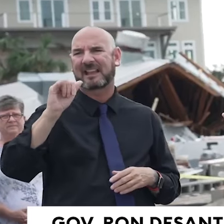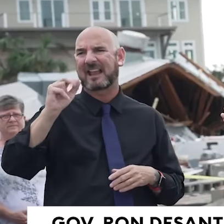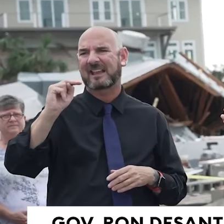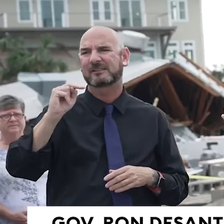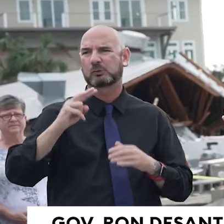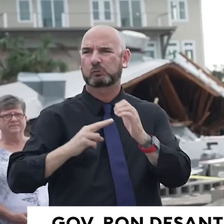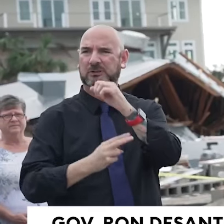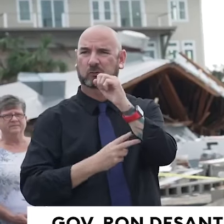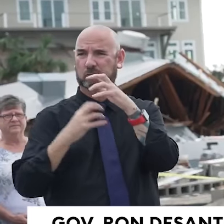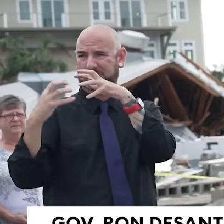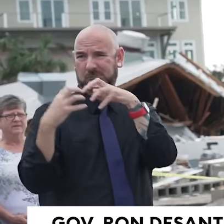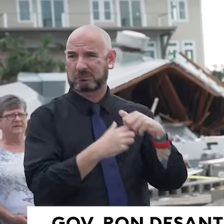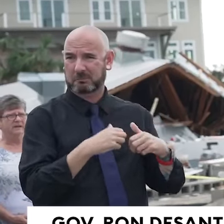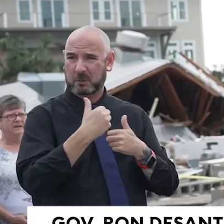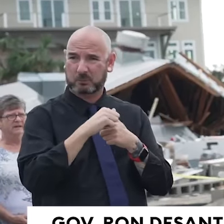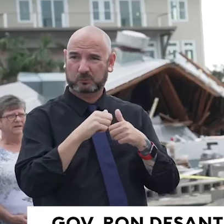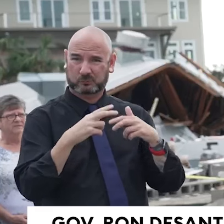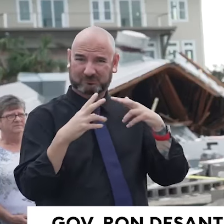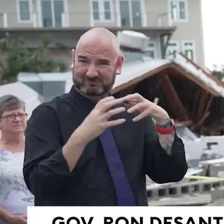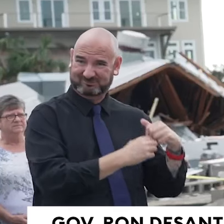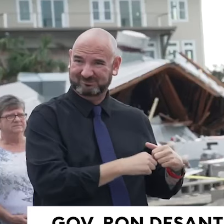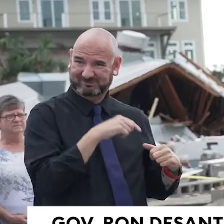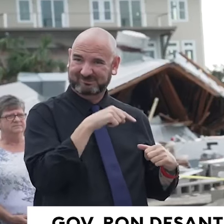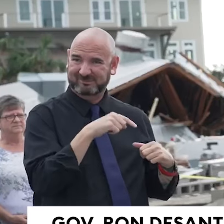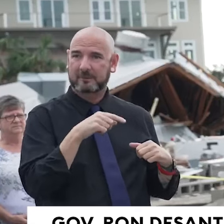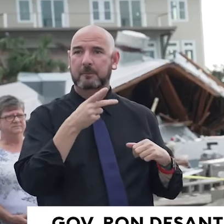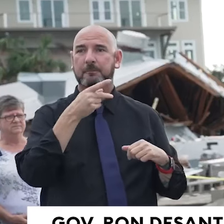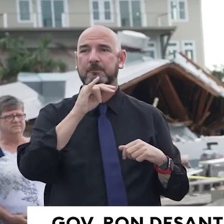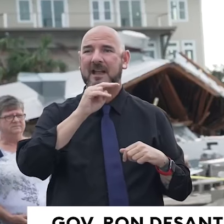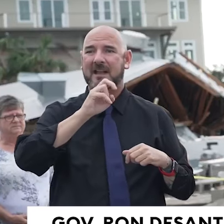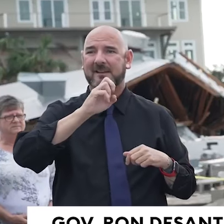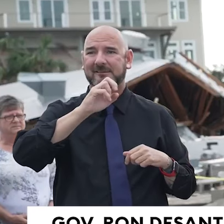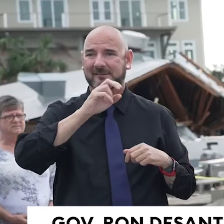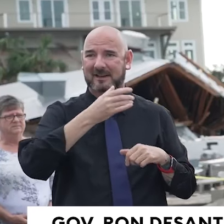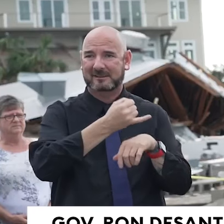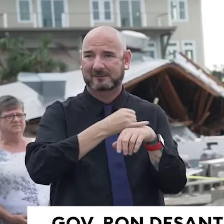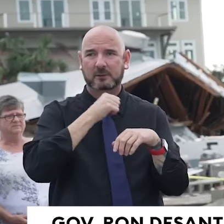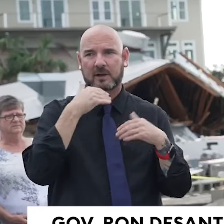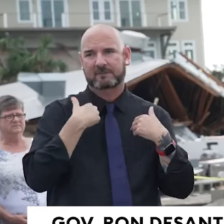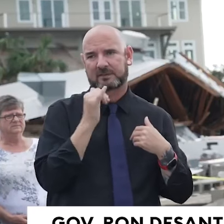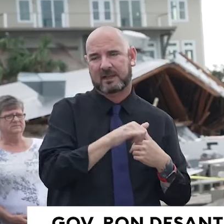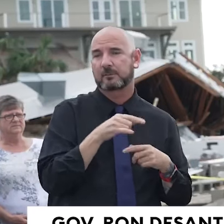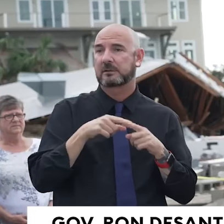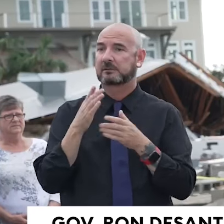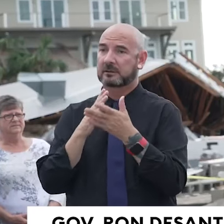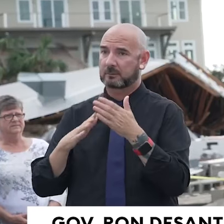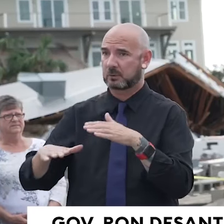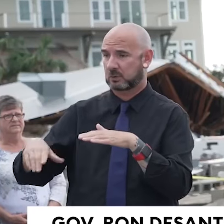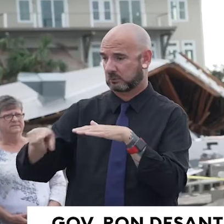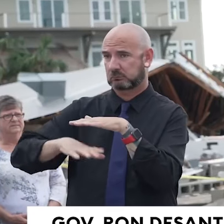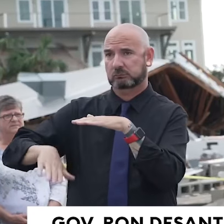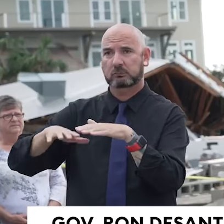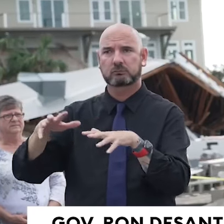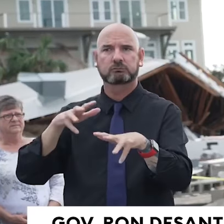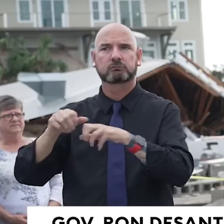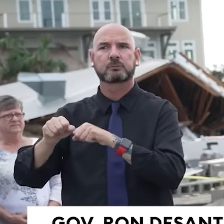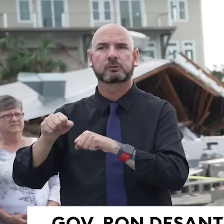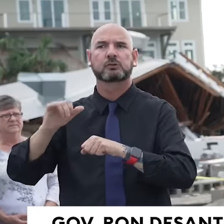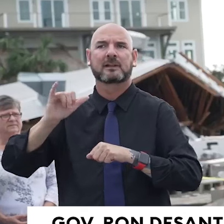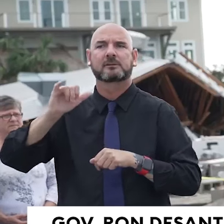a massive bridge knocked out in Pine Island. So we did have some. One of the roads was Gulf Drive. It